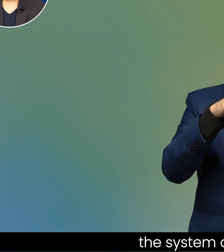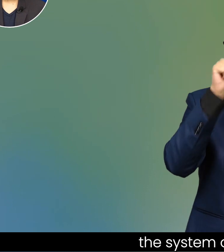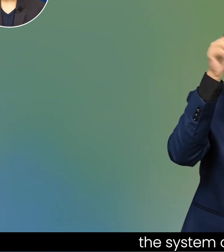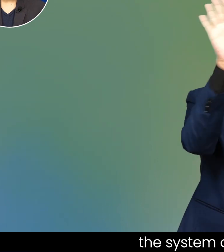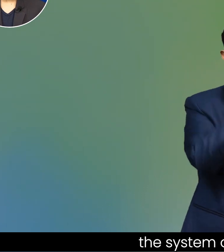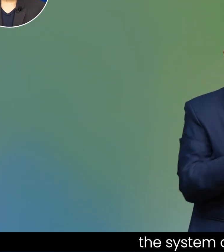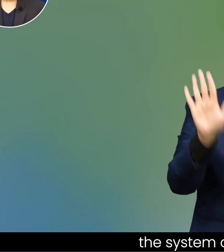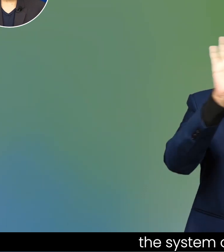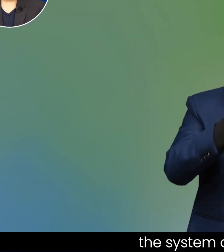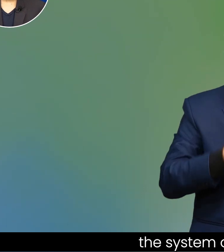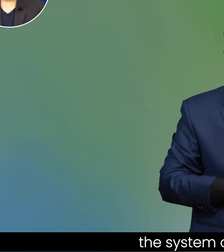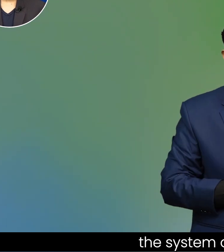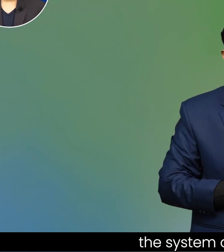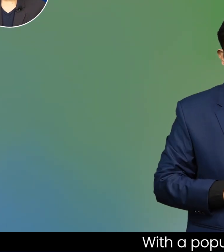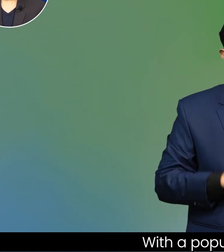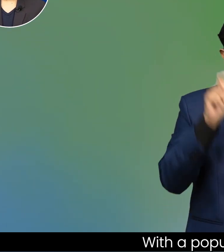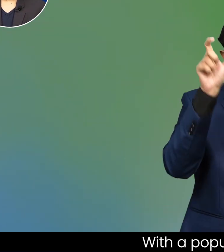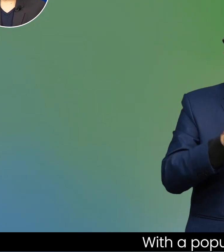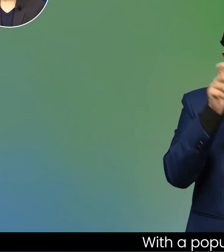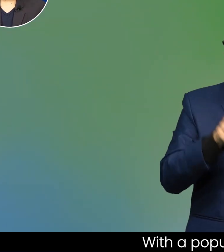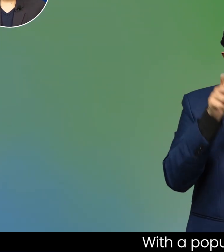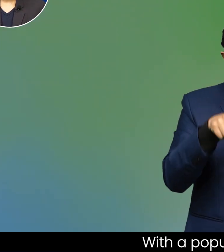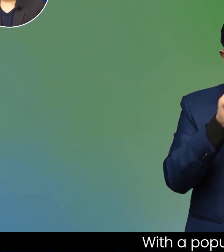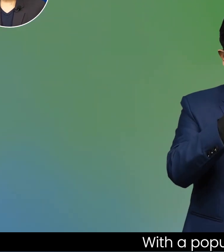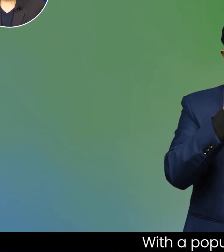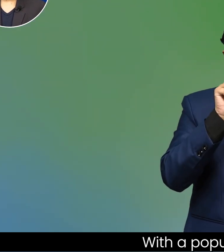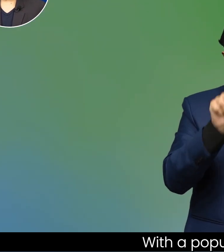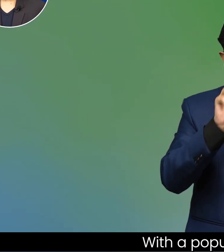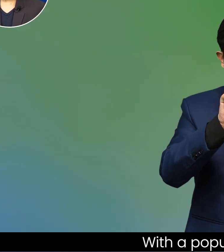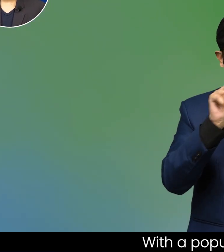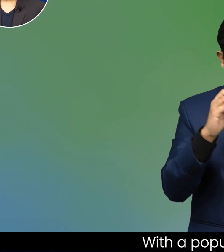elections in India. With a population of